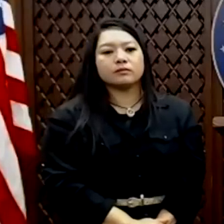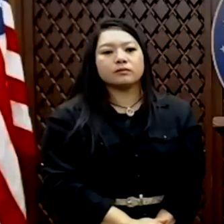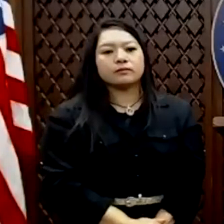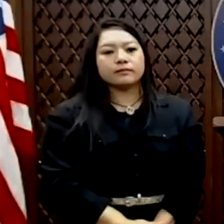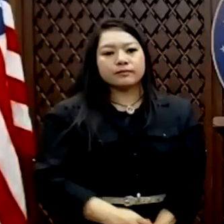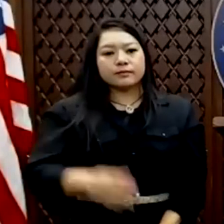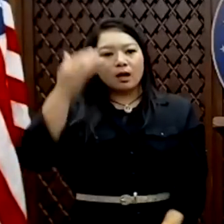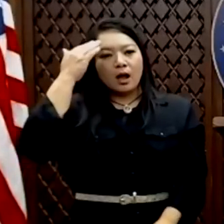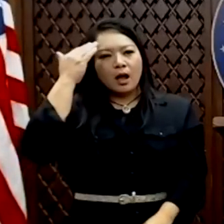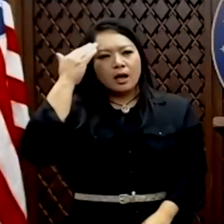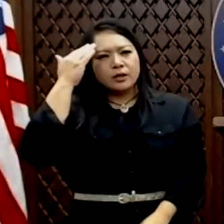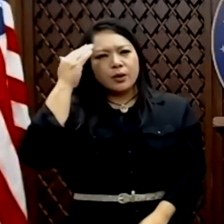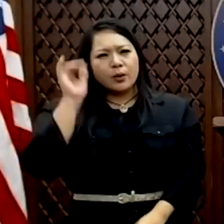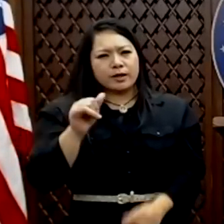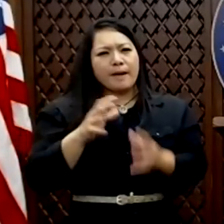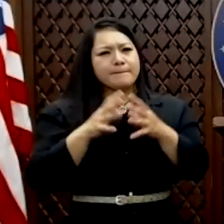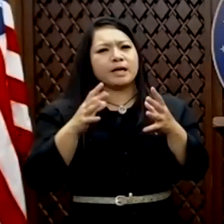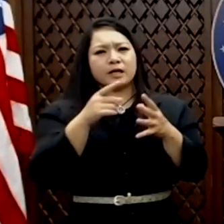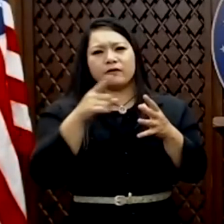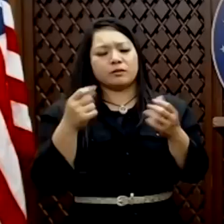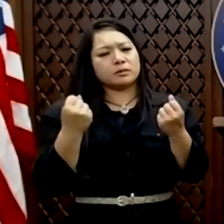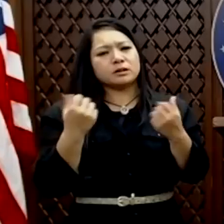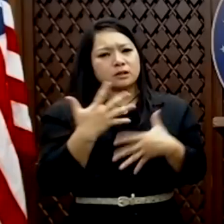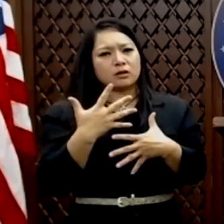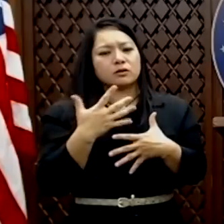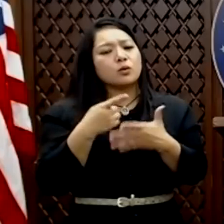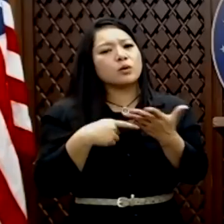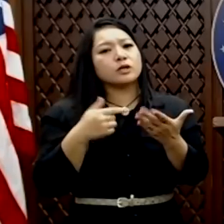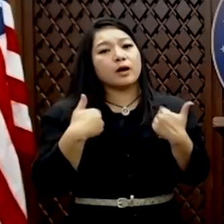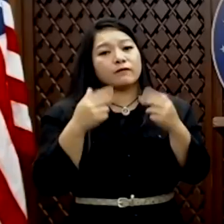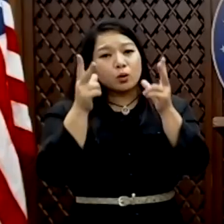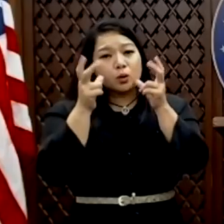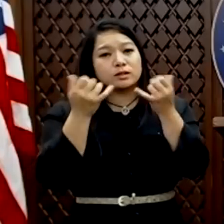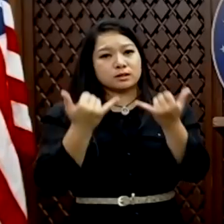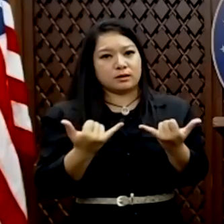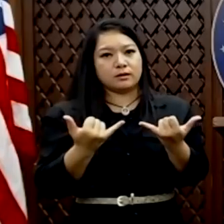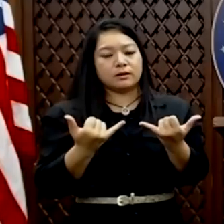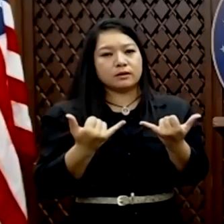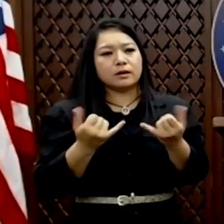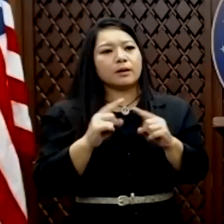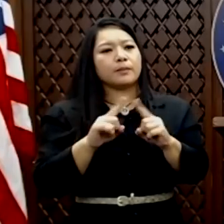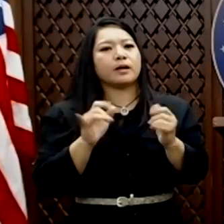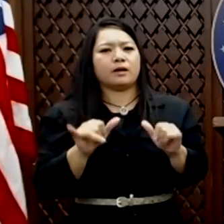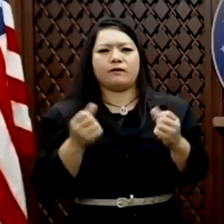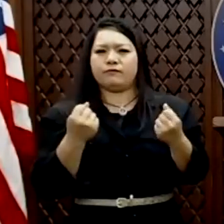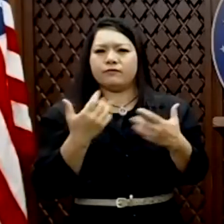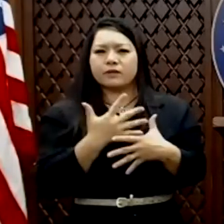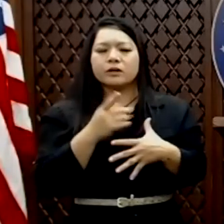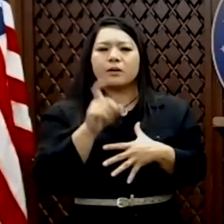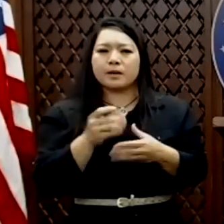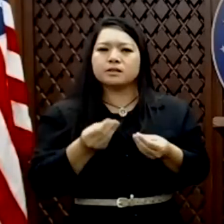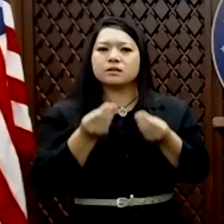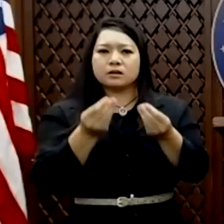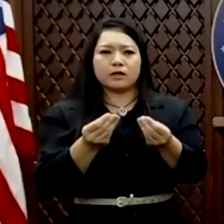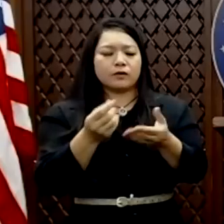I know that many of you might be frightened by what you have heard today, but that fear must give way